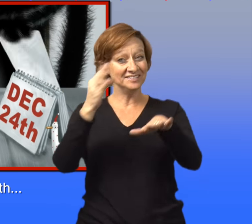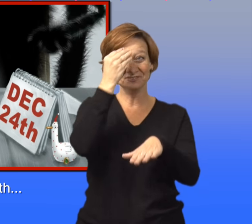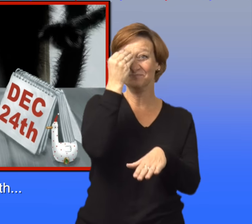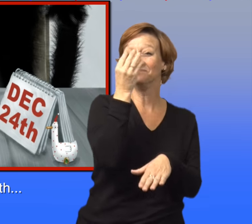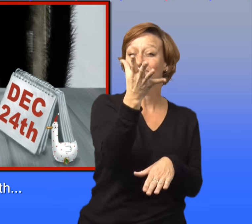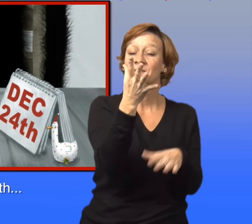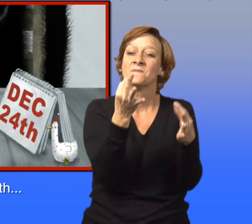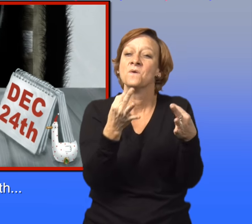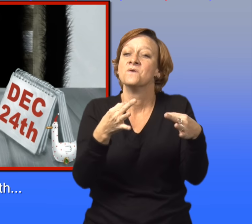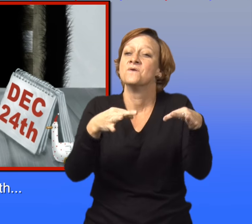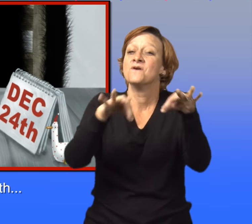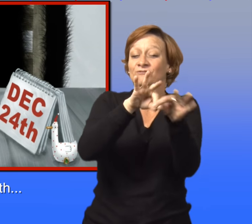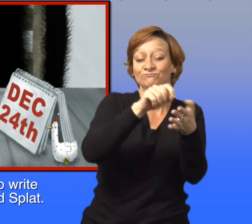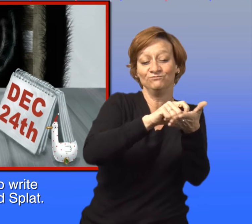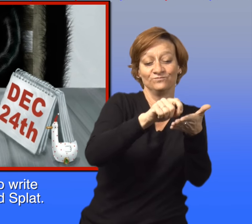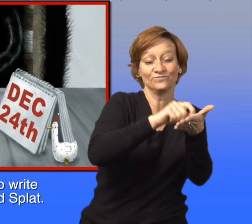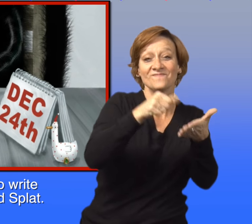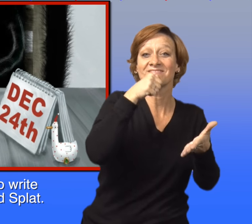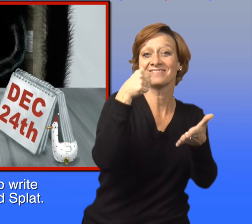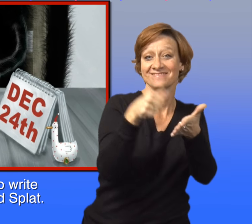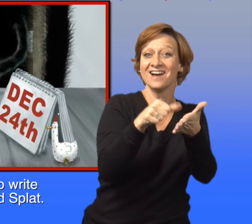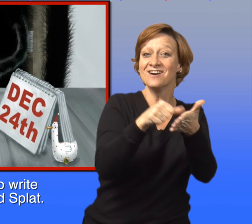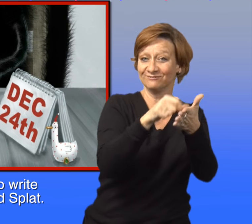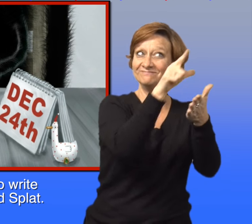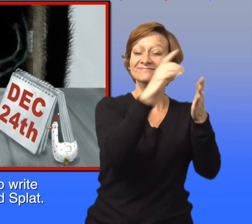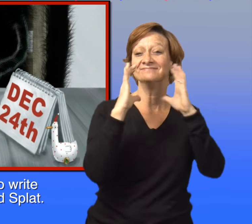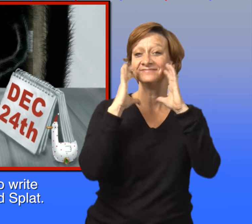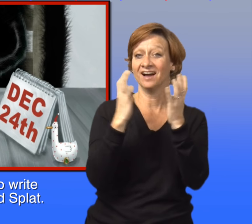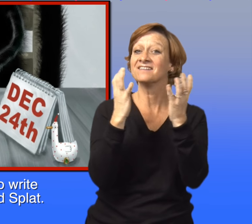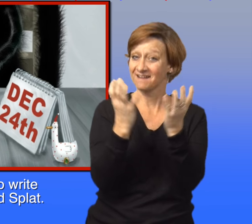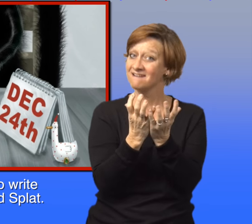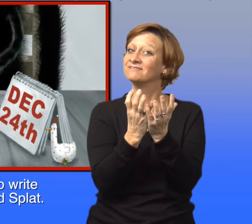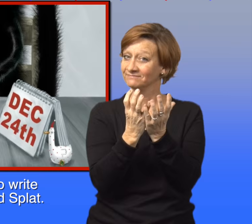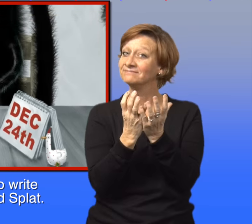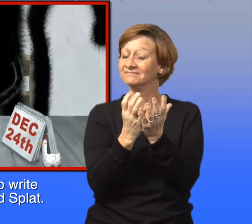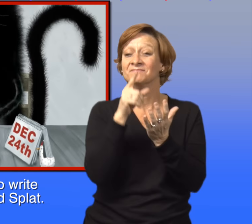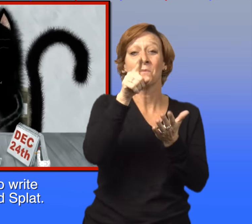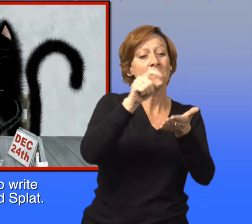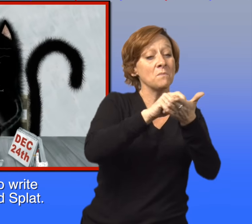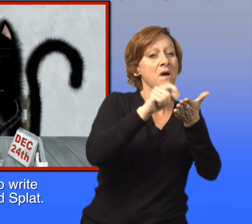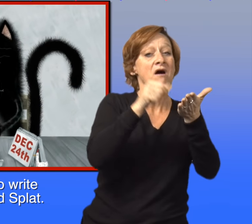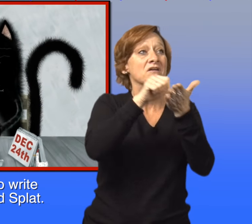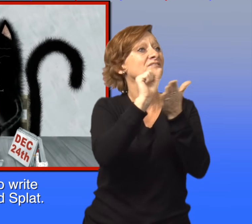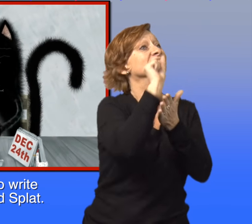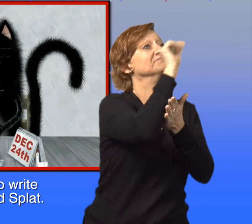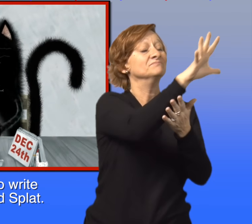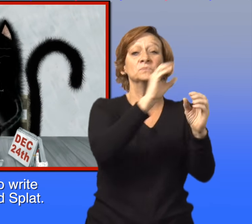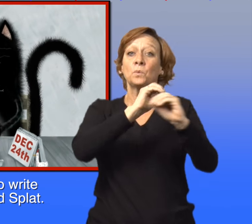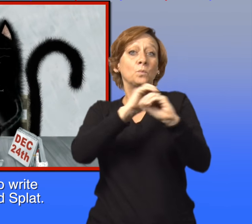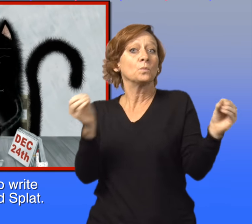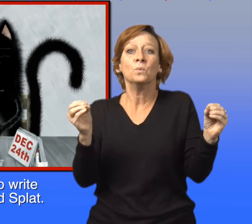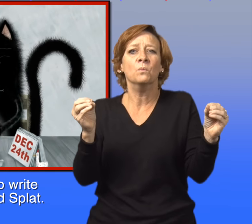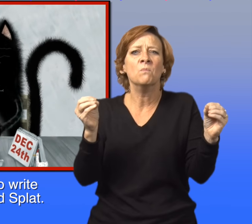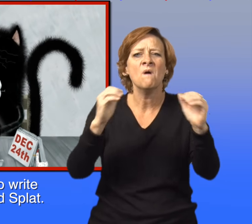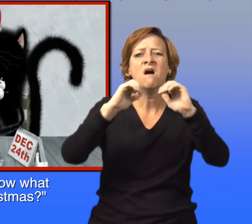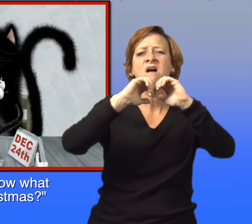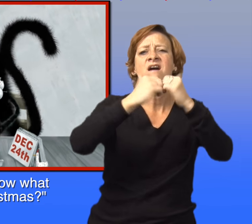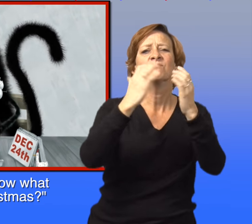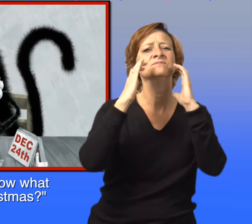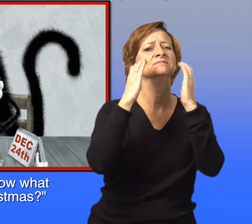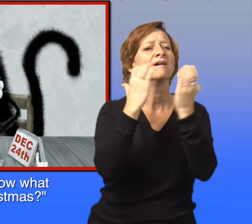December 24th. It's very important to write a letter to Santa, said Splat.